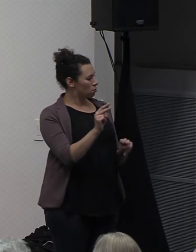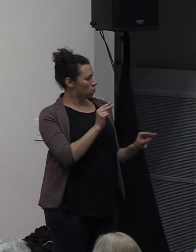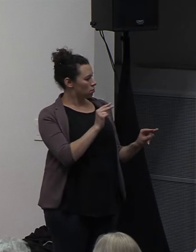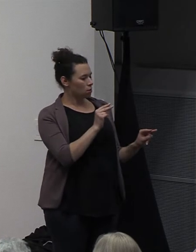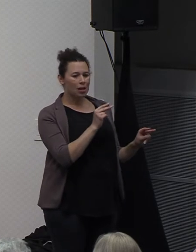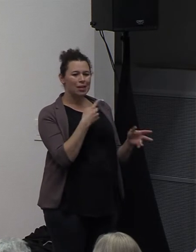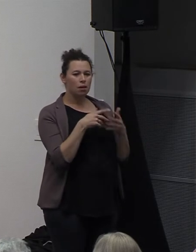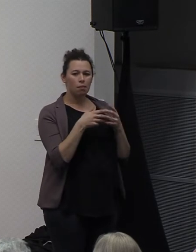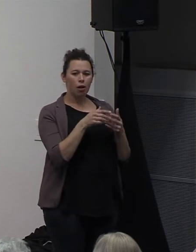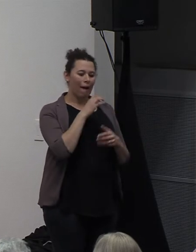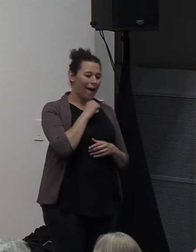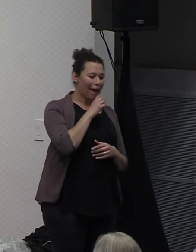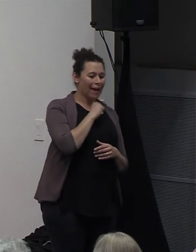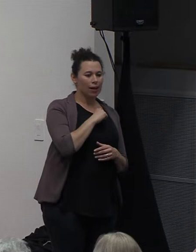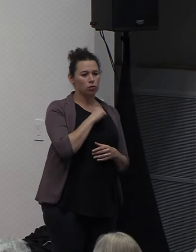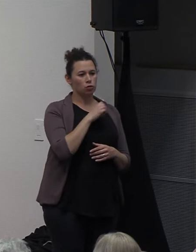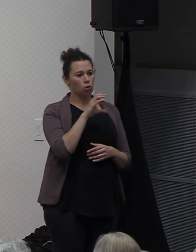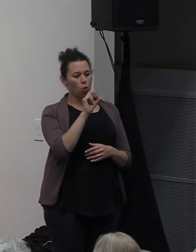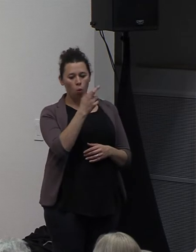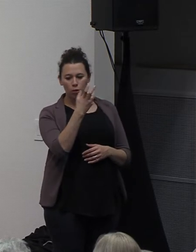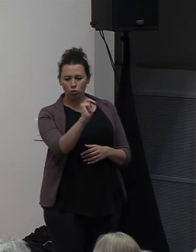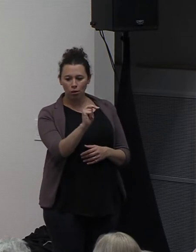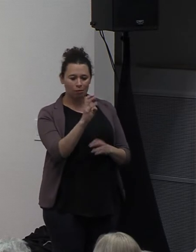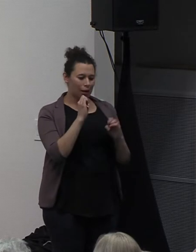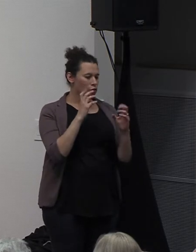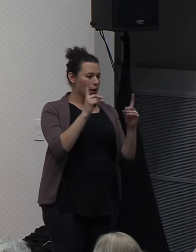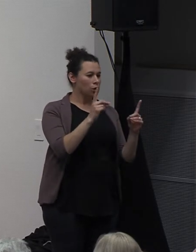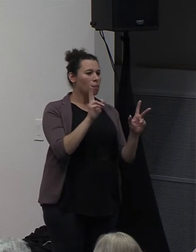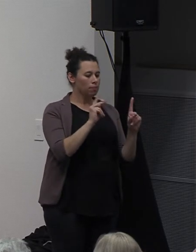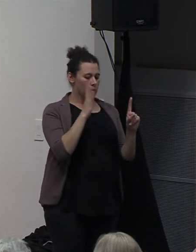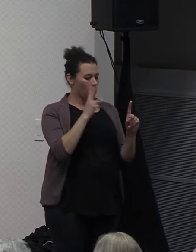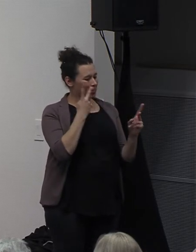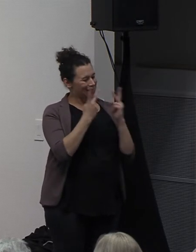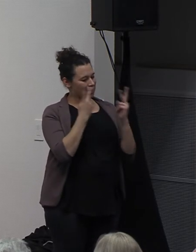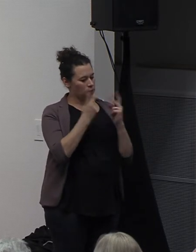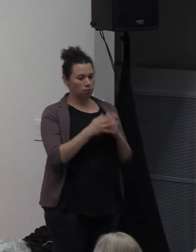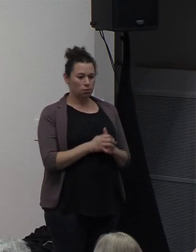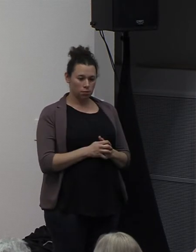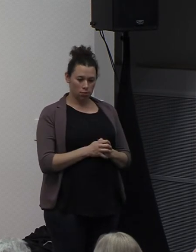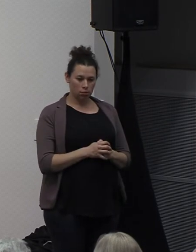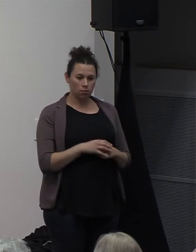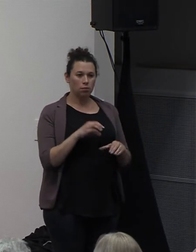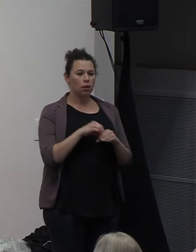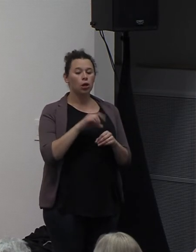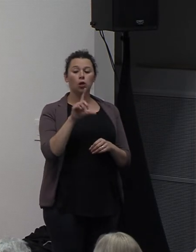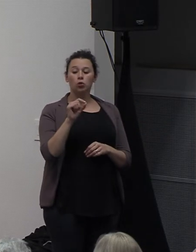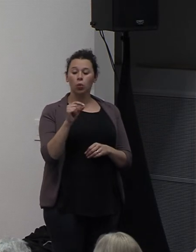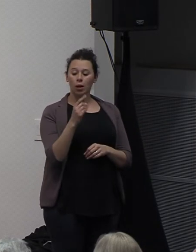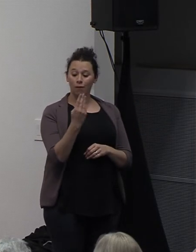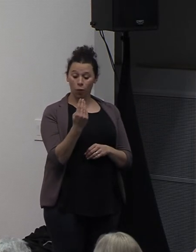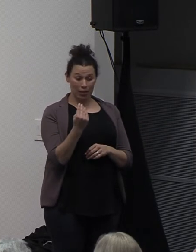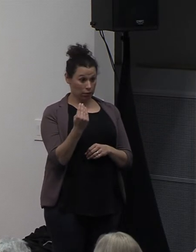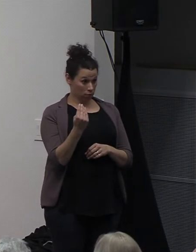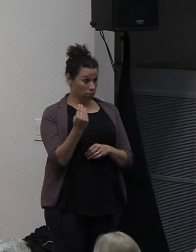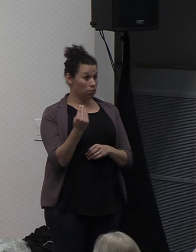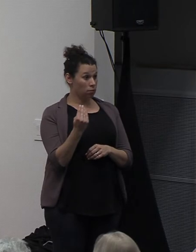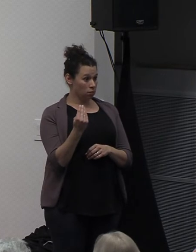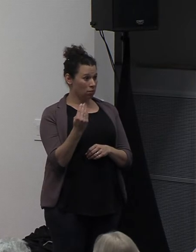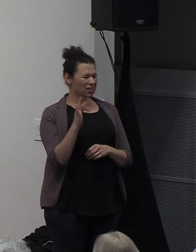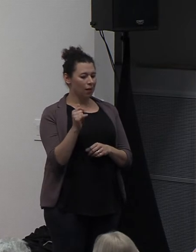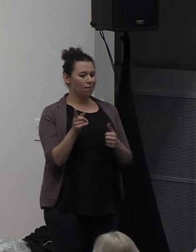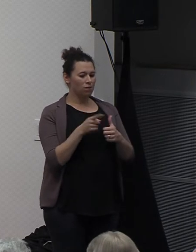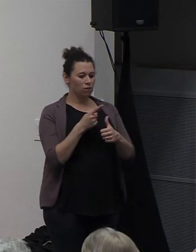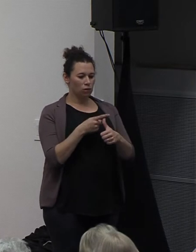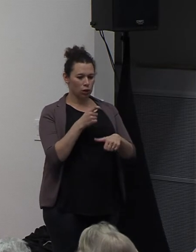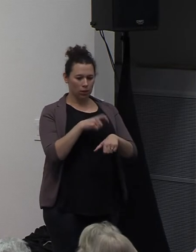education. In 2014, Luigi's first exhibition, which was brought to life after a brief encounter